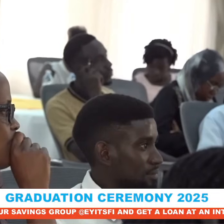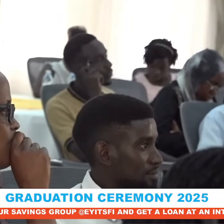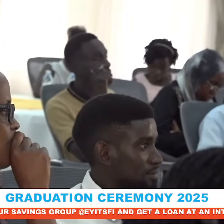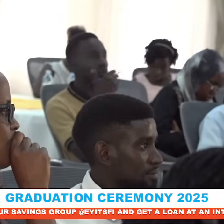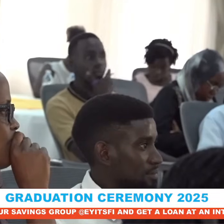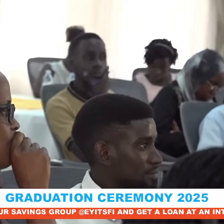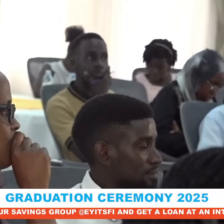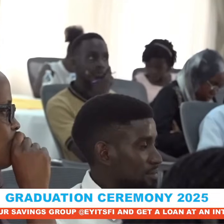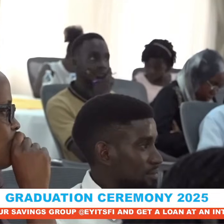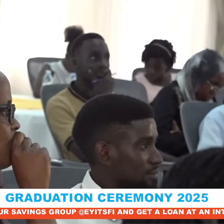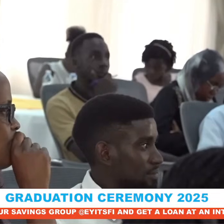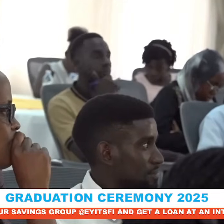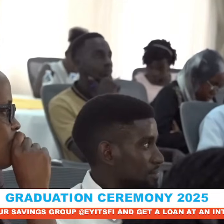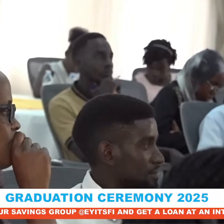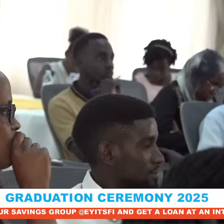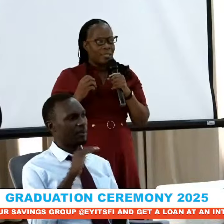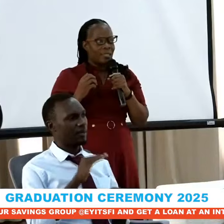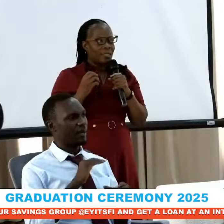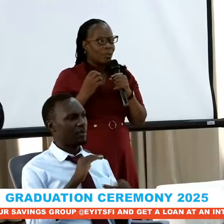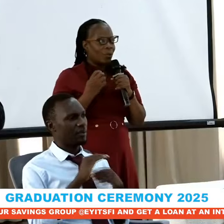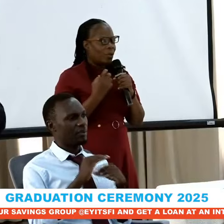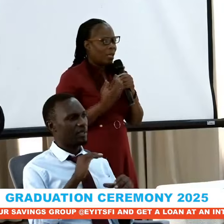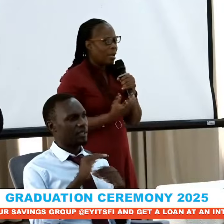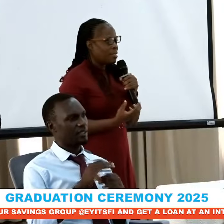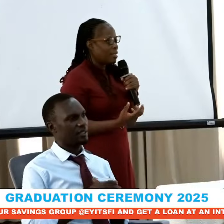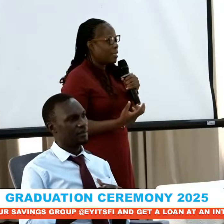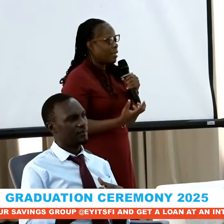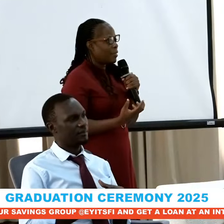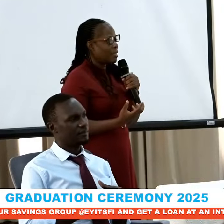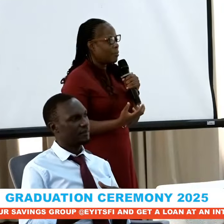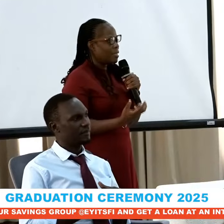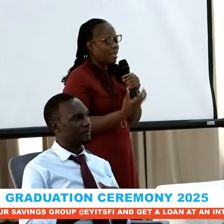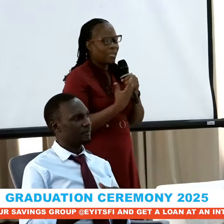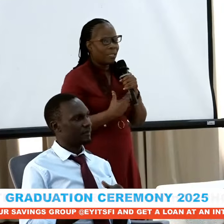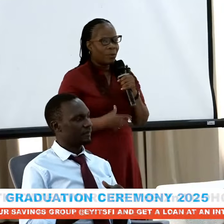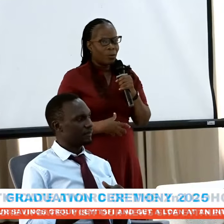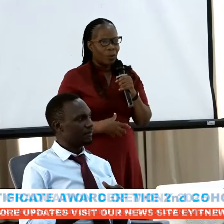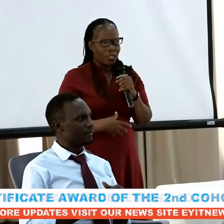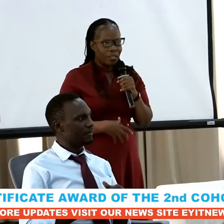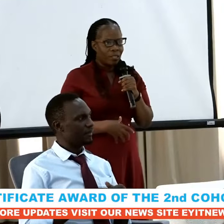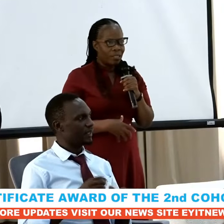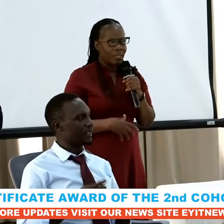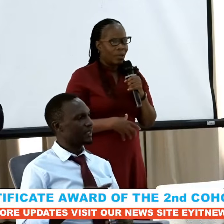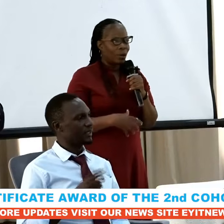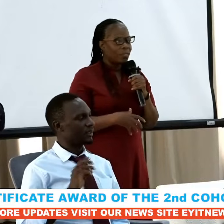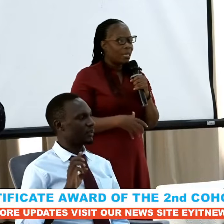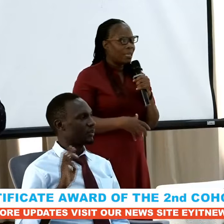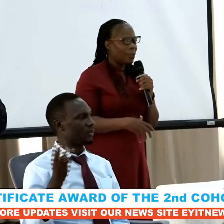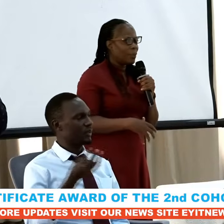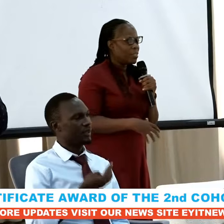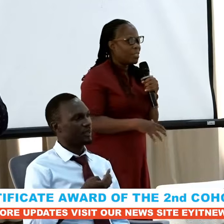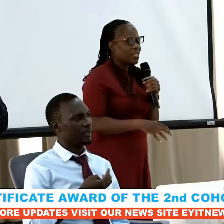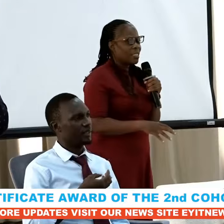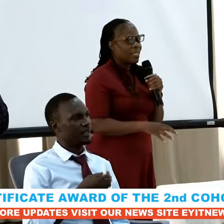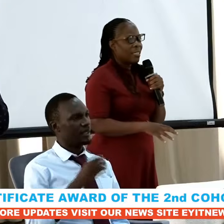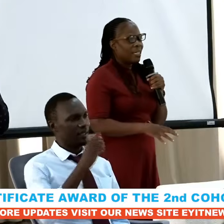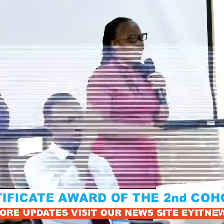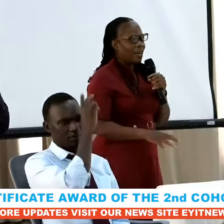with impairments. And us seeing ourselves here at the graduation of sign